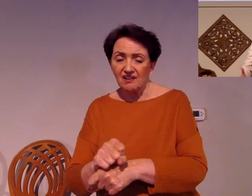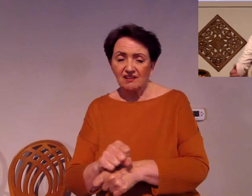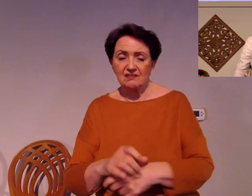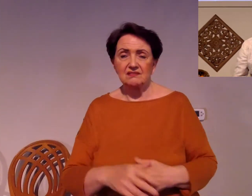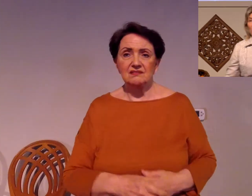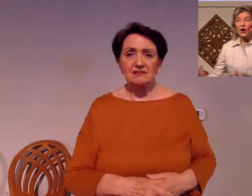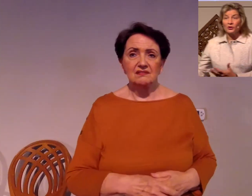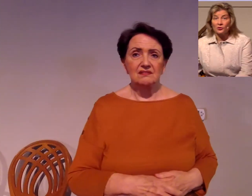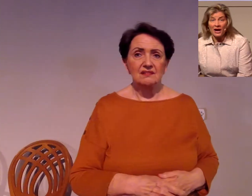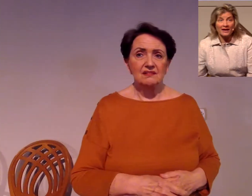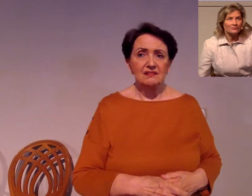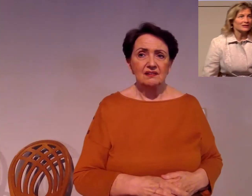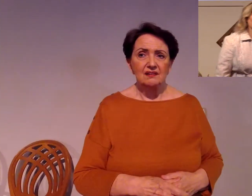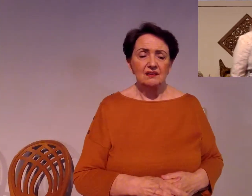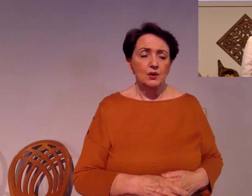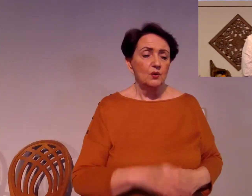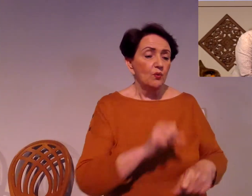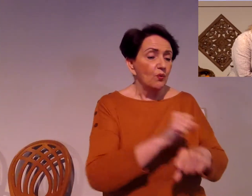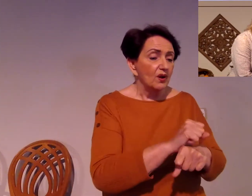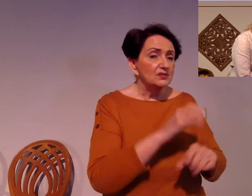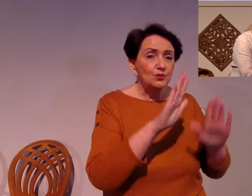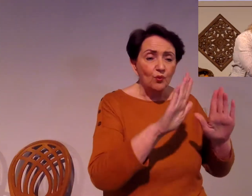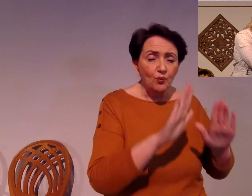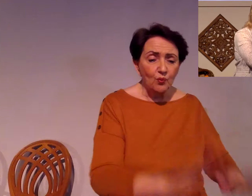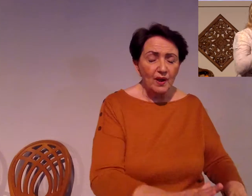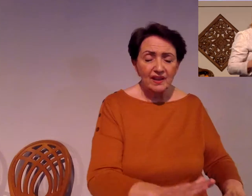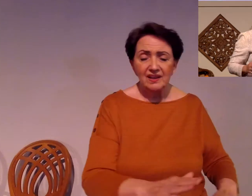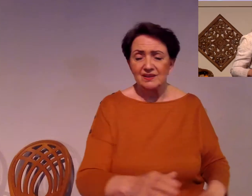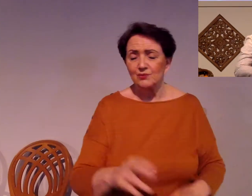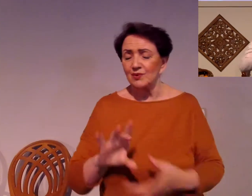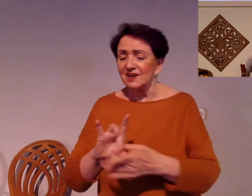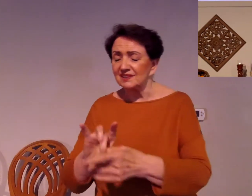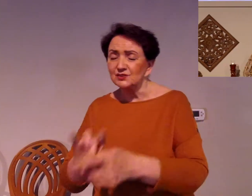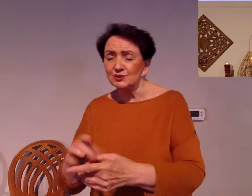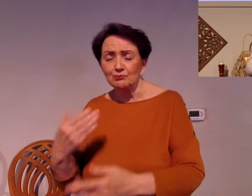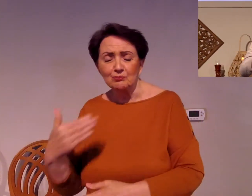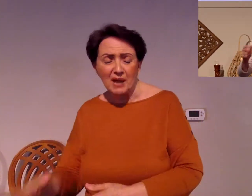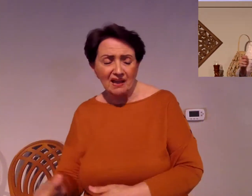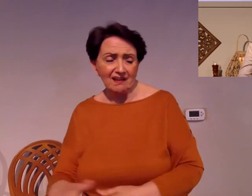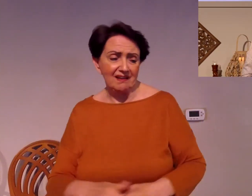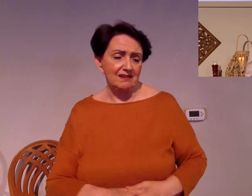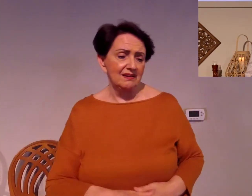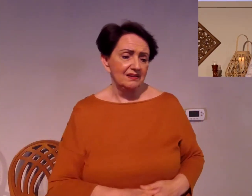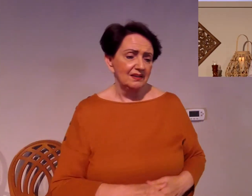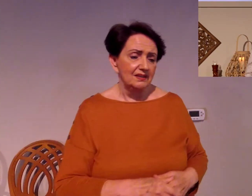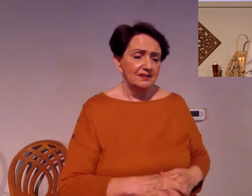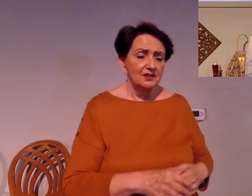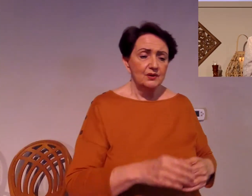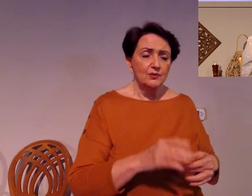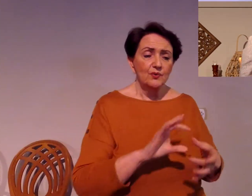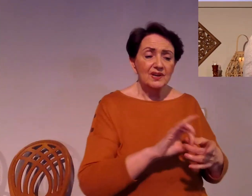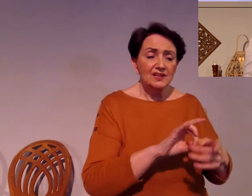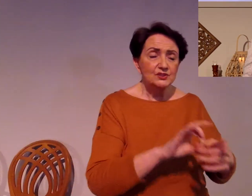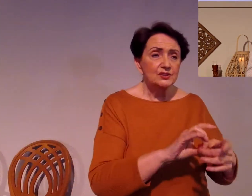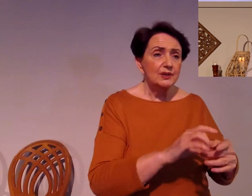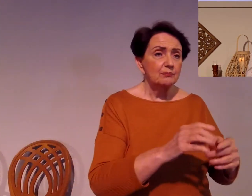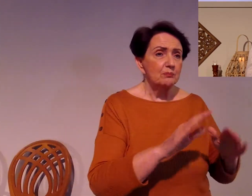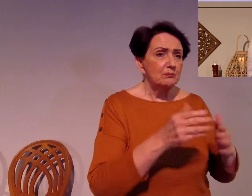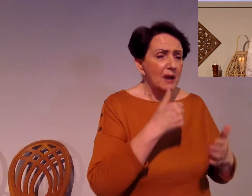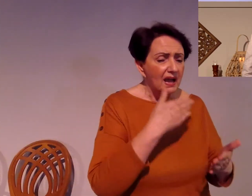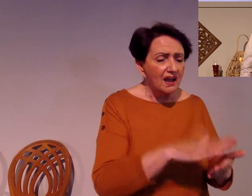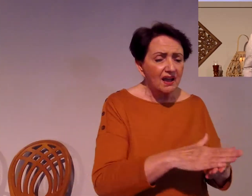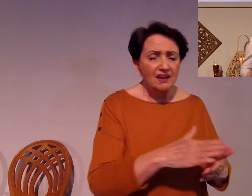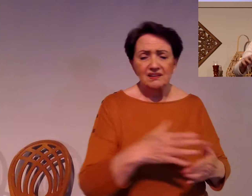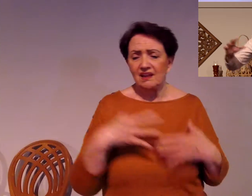Relationship opposite, work great, relationship not, you know, whole life. Work, relationship good, health